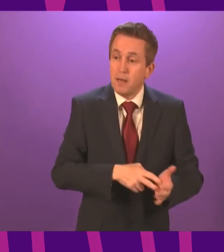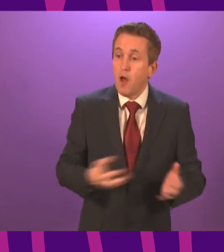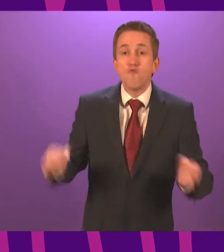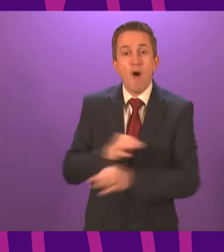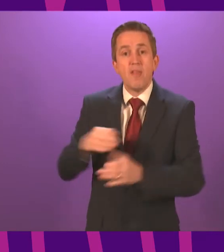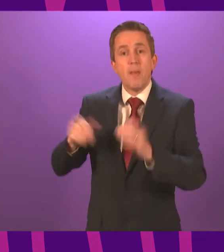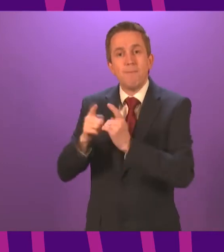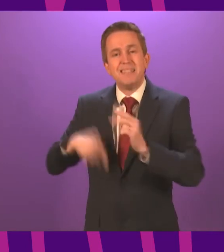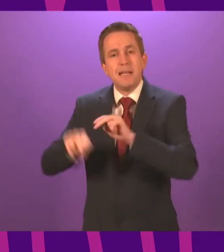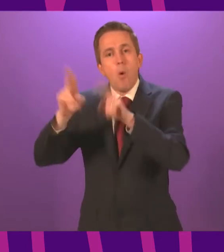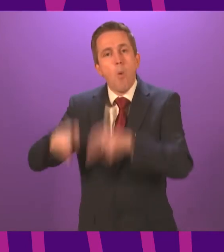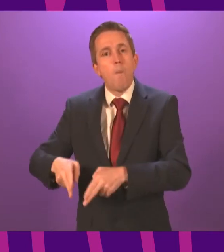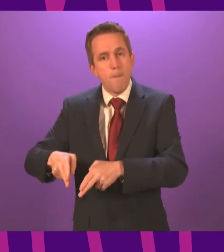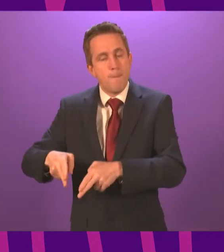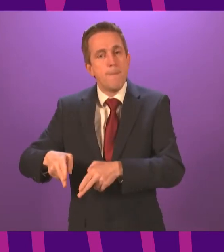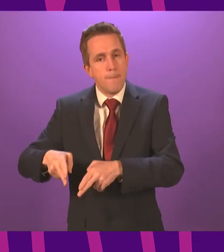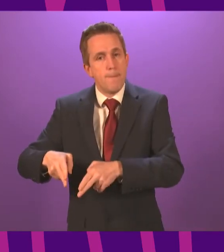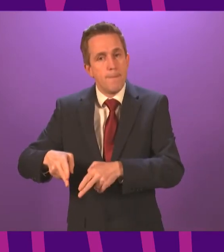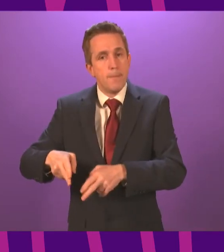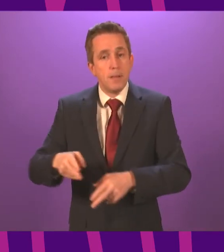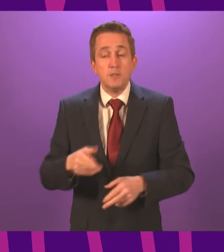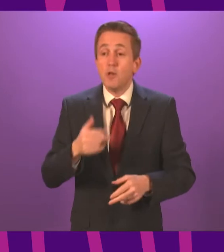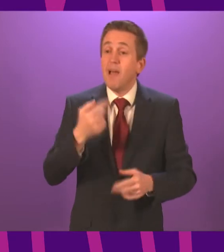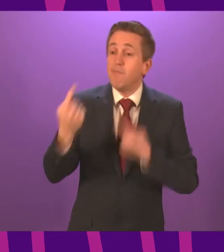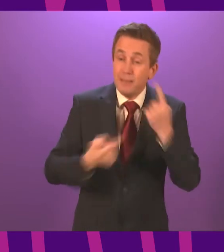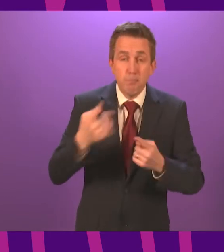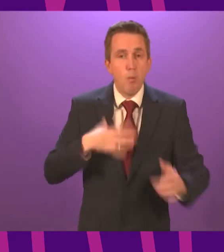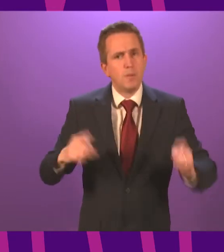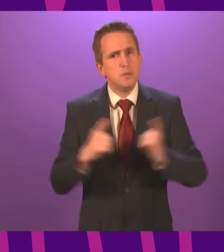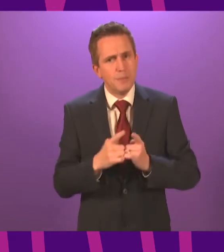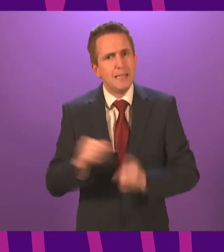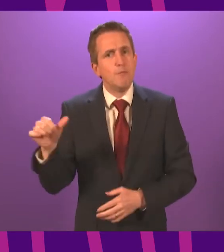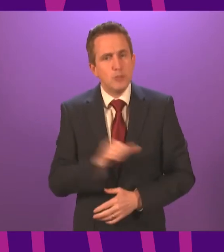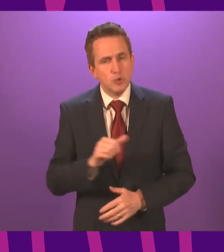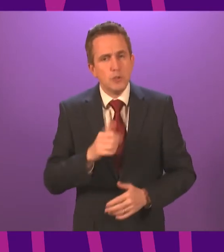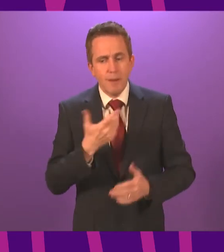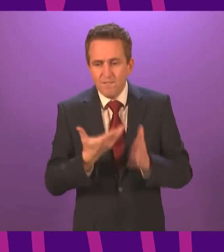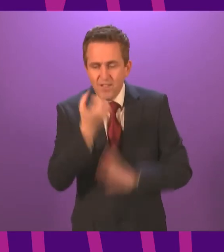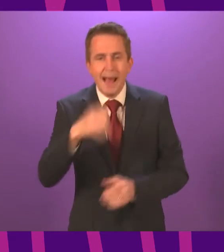to meet, let's make it as safe as possible for them to do so. And I